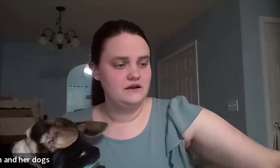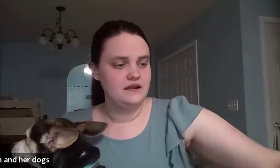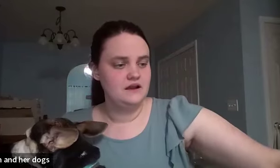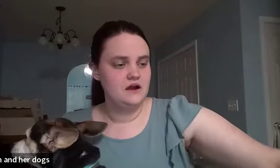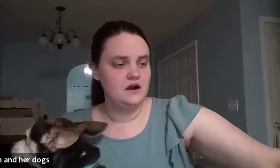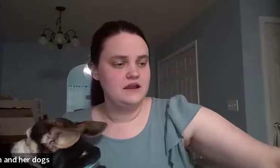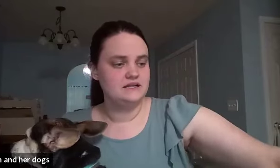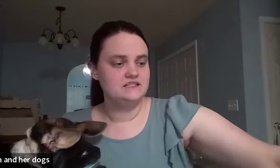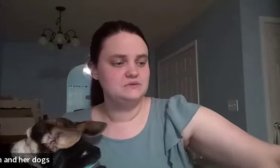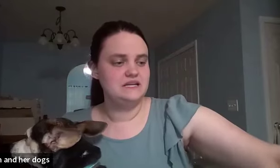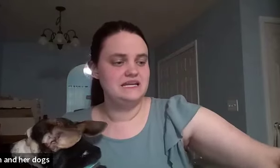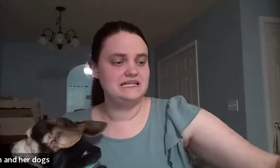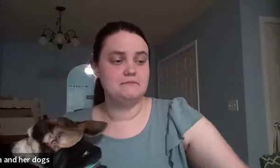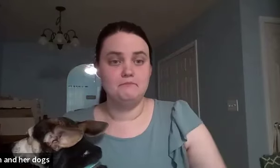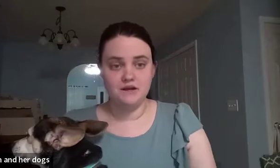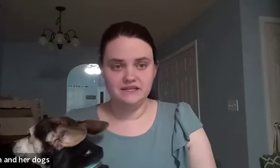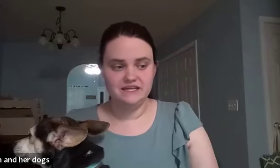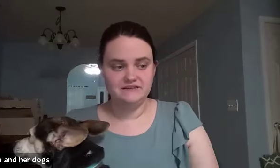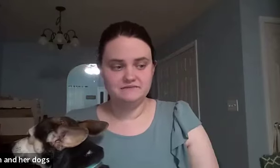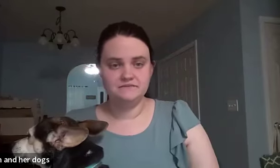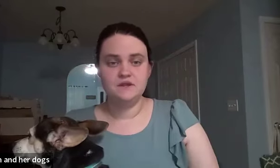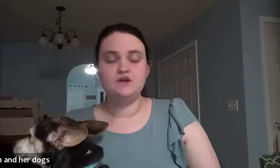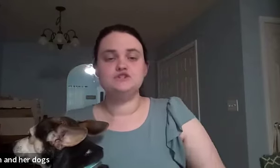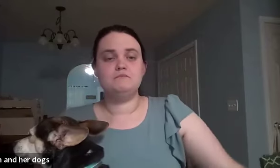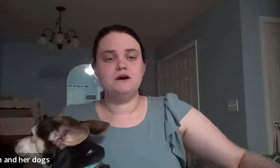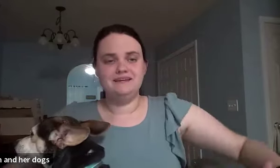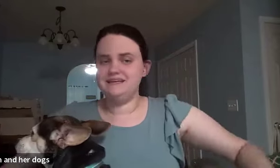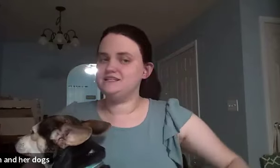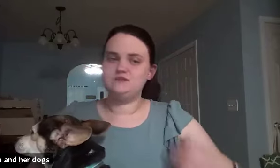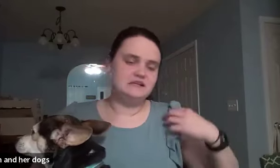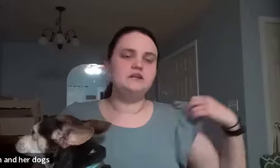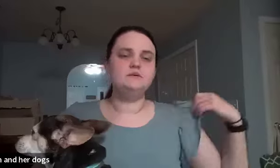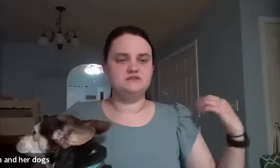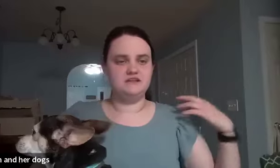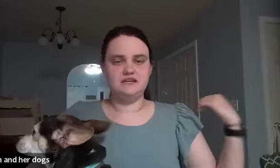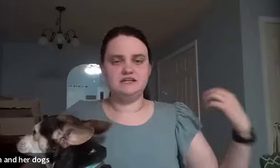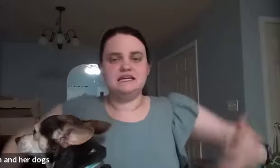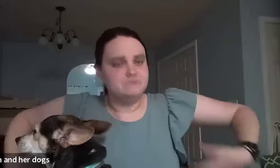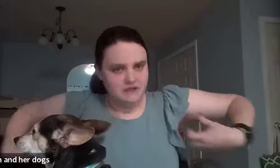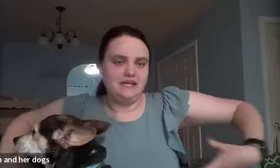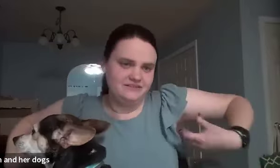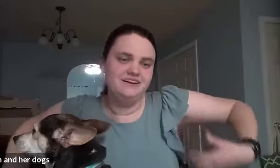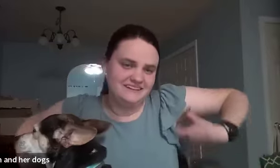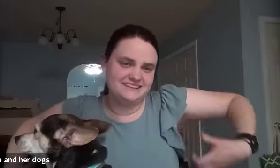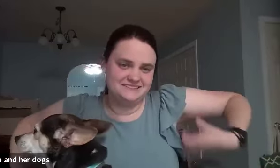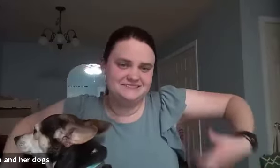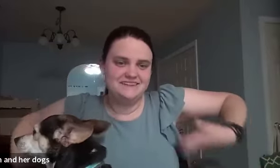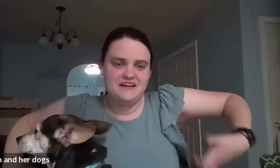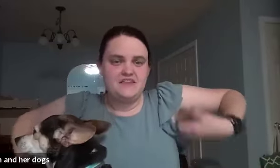All right. Our next one is monkey. So monkey is literally what you think it is. It's monkey.